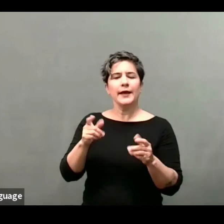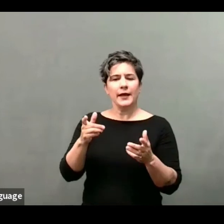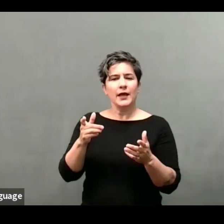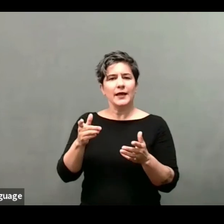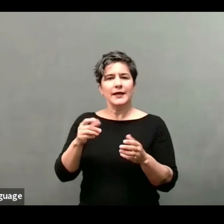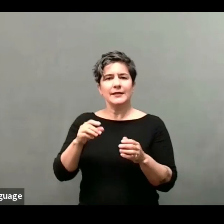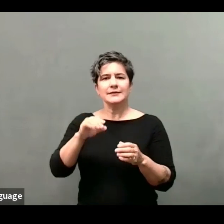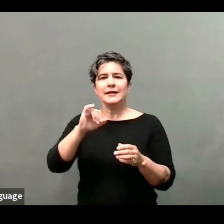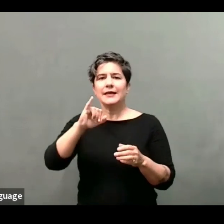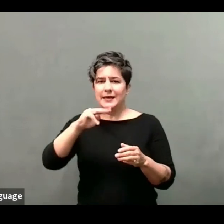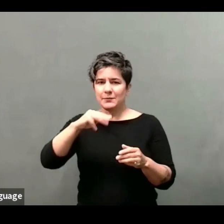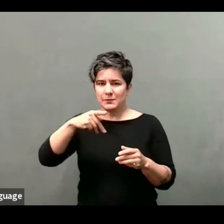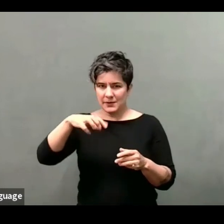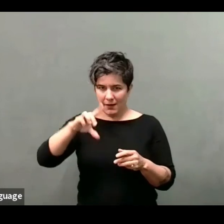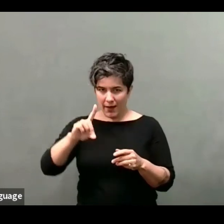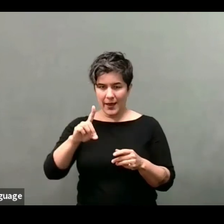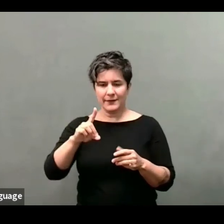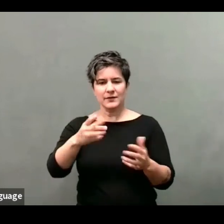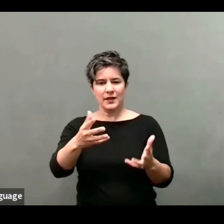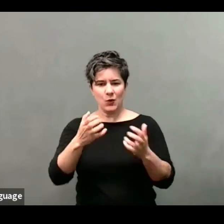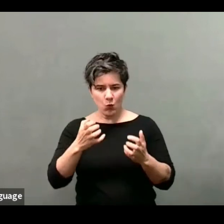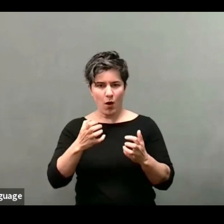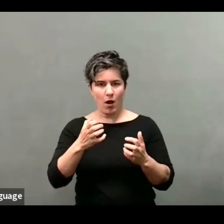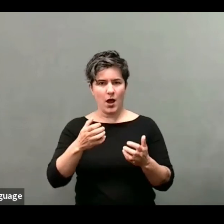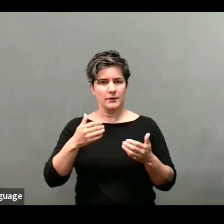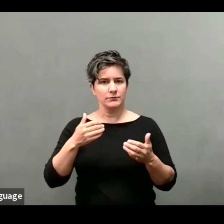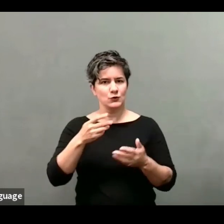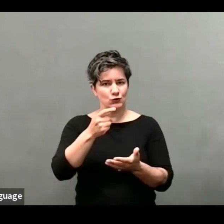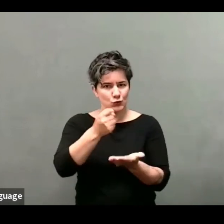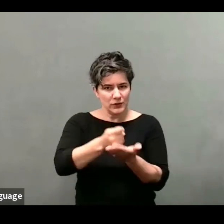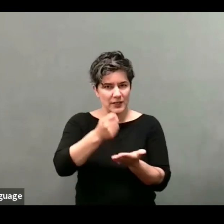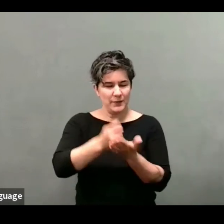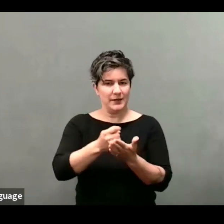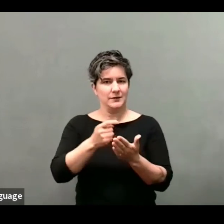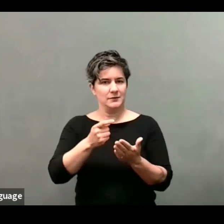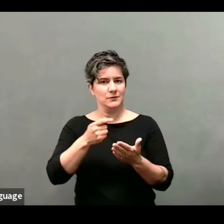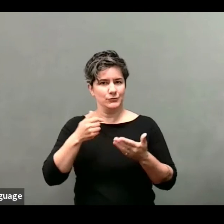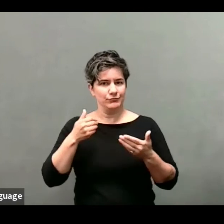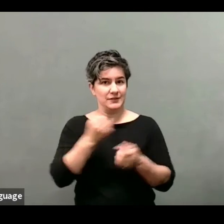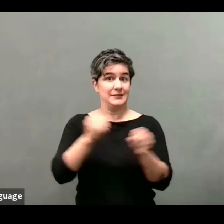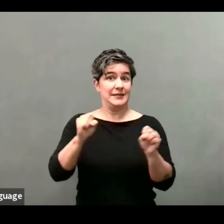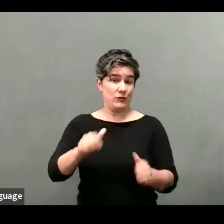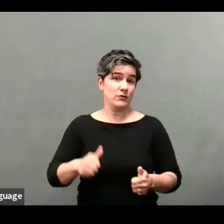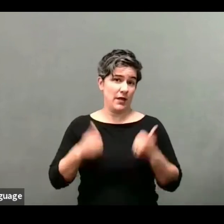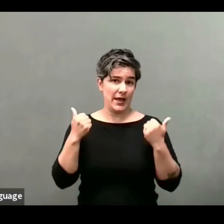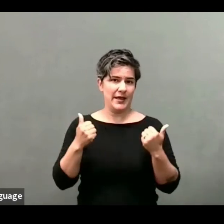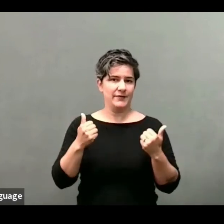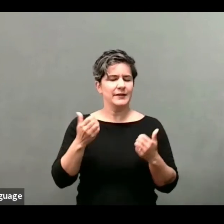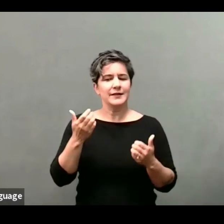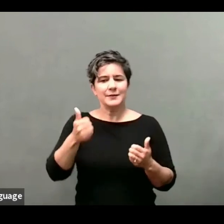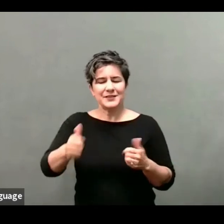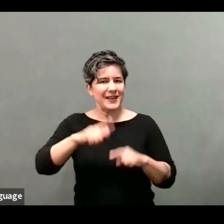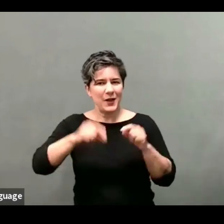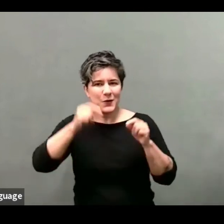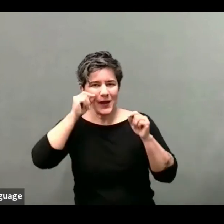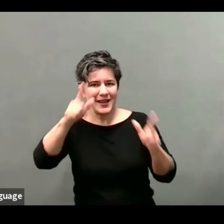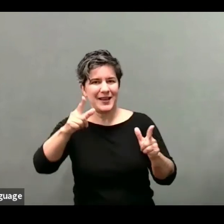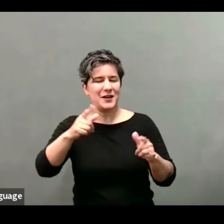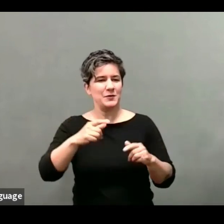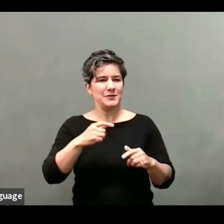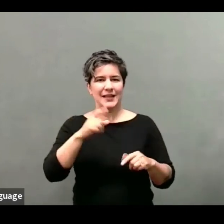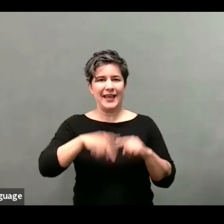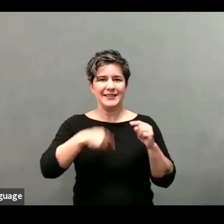to have the care that will save their life, even though they can't open their eyes and say, yes, please, I'm bleeding out, please give me some